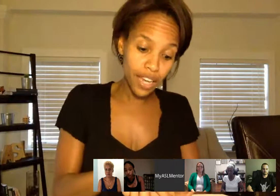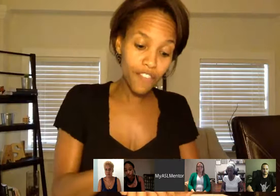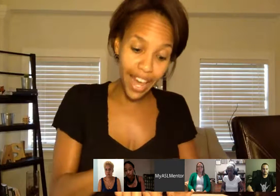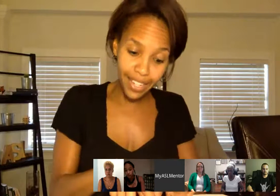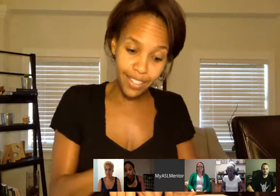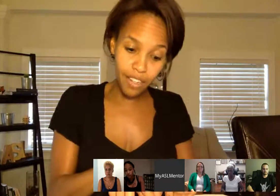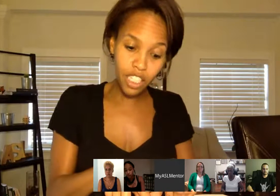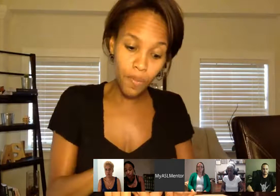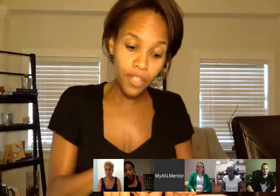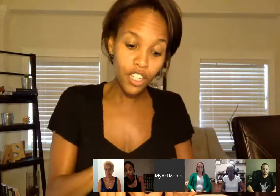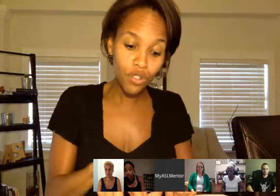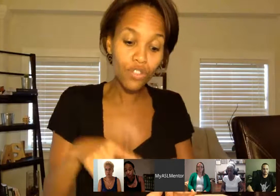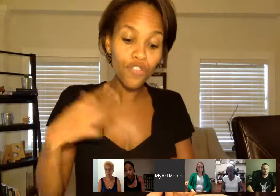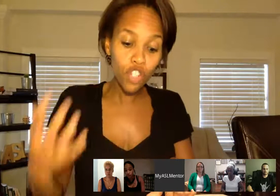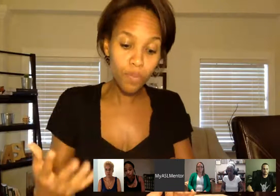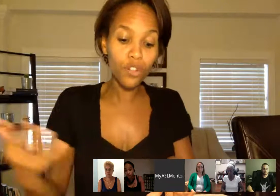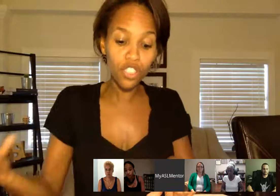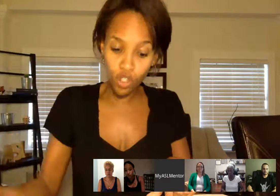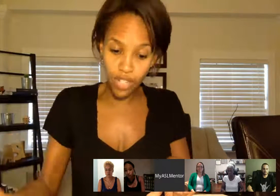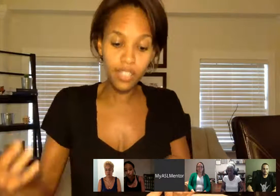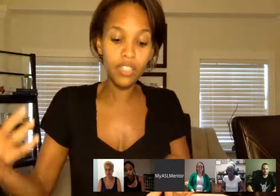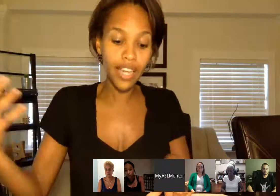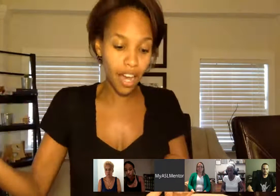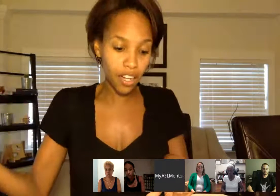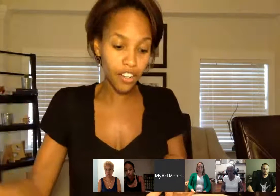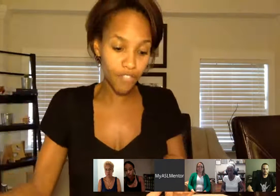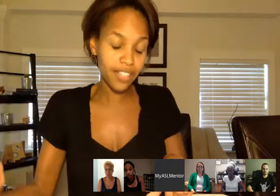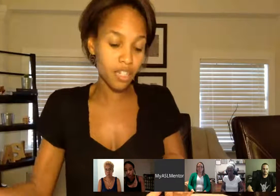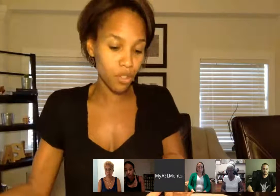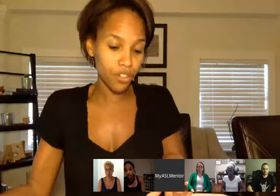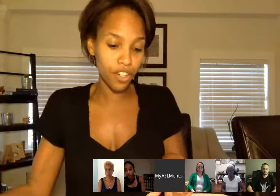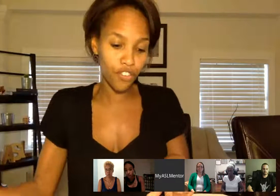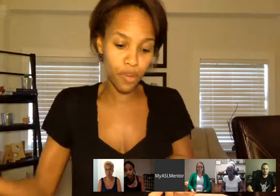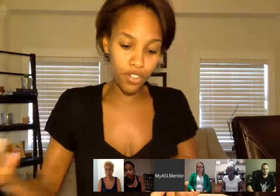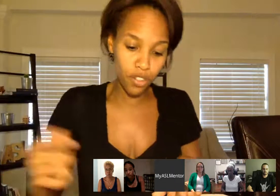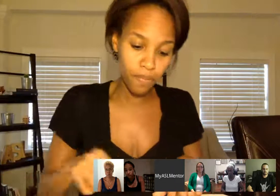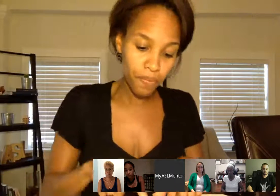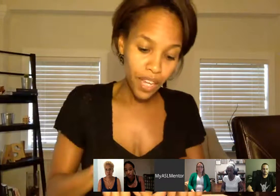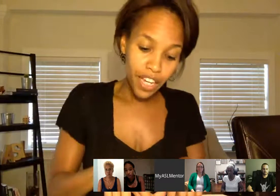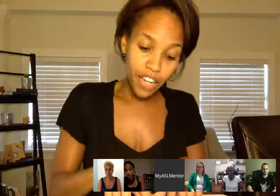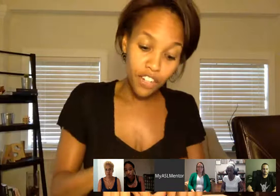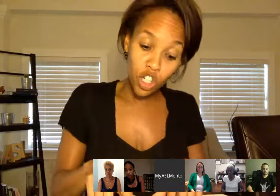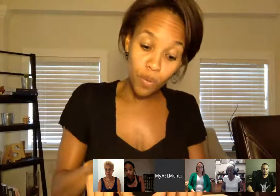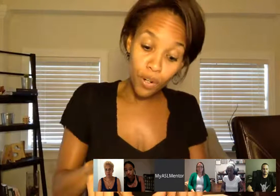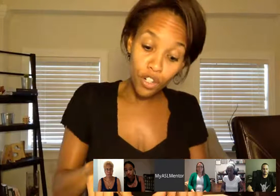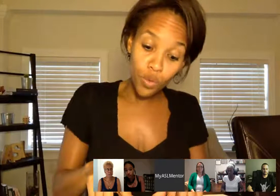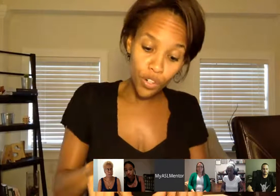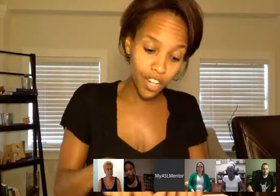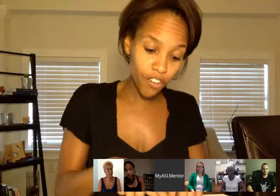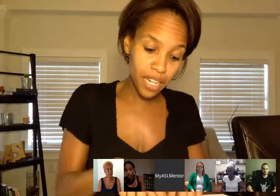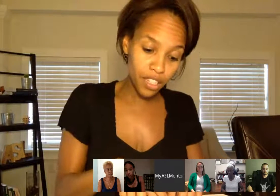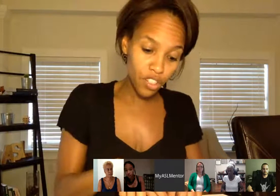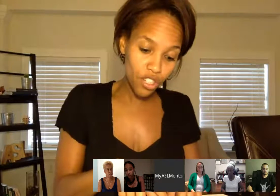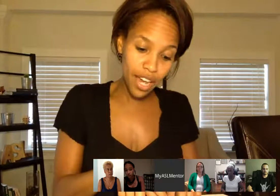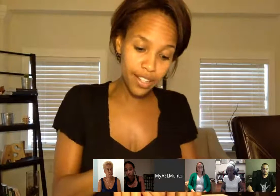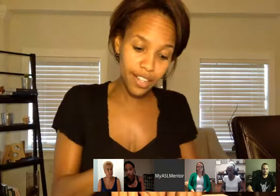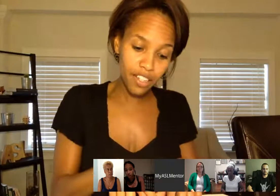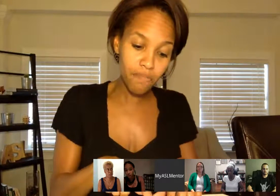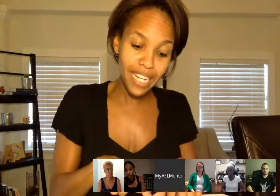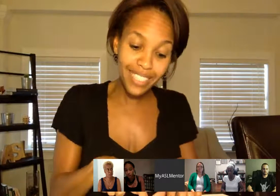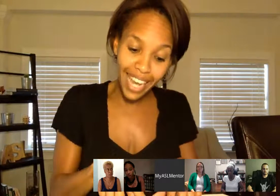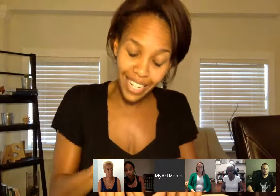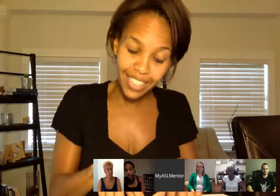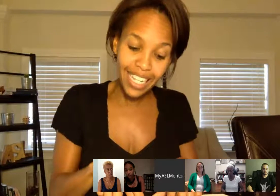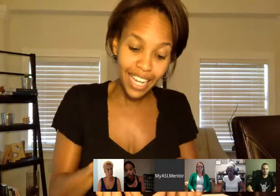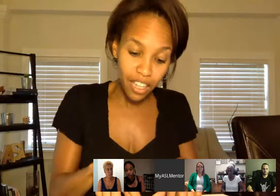of ASL typically use first-person address to convey similar information. If an interpreter is working from English to ASL